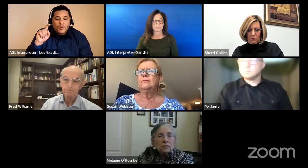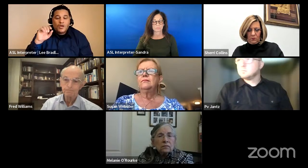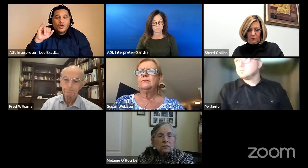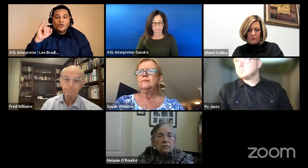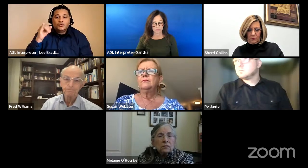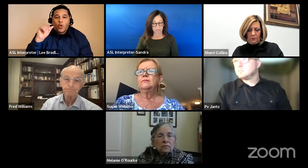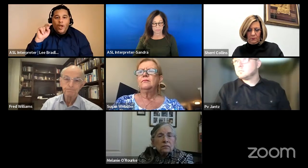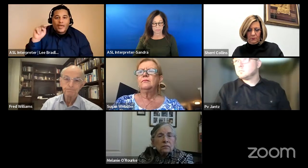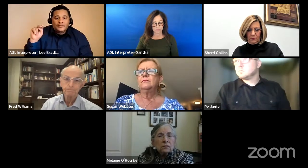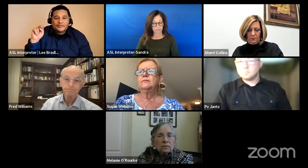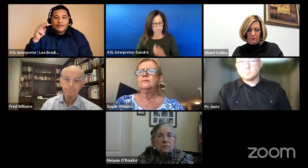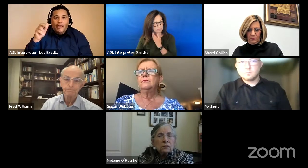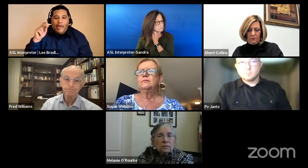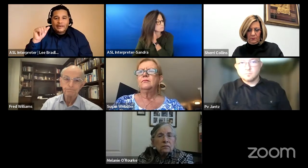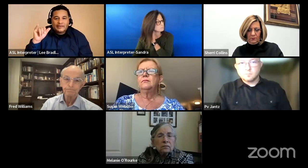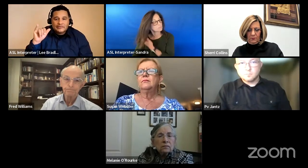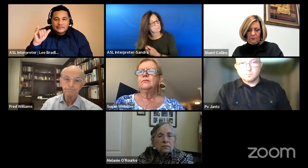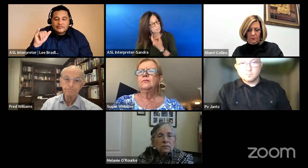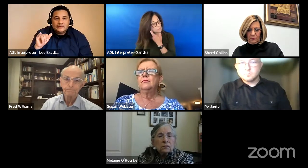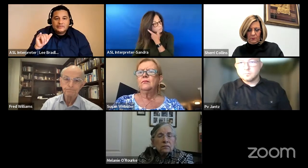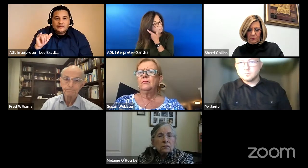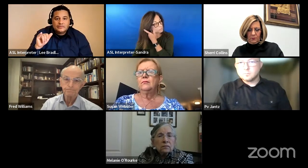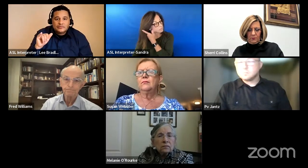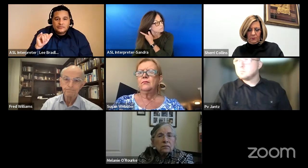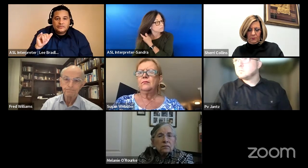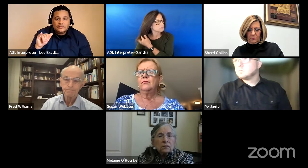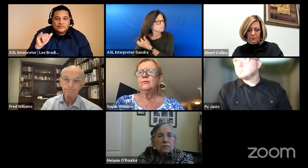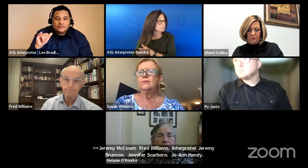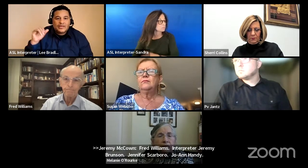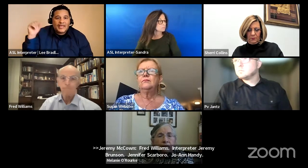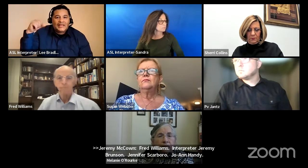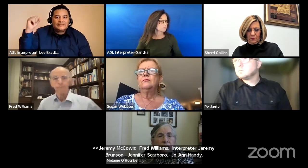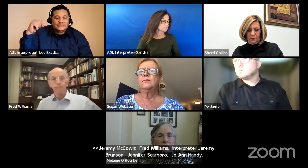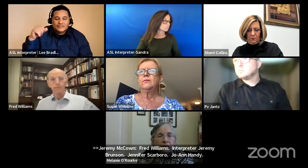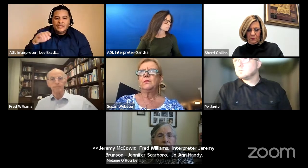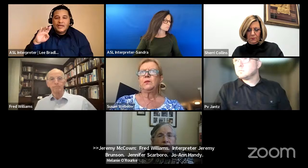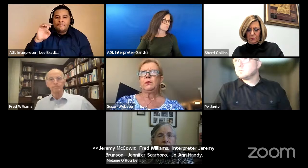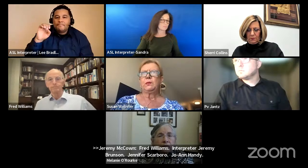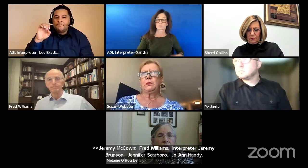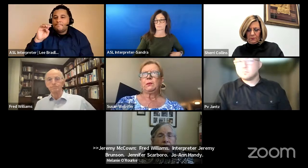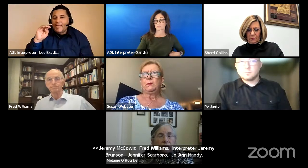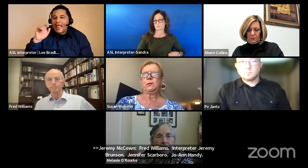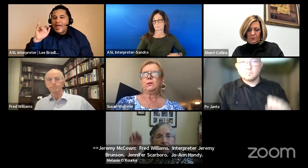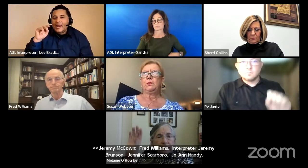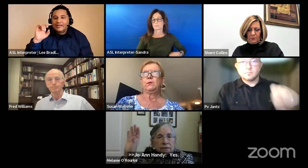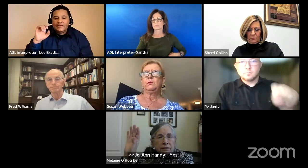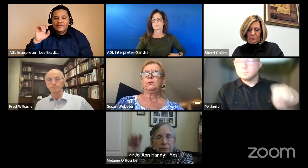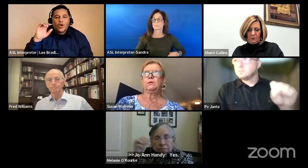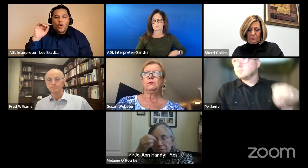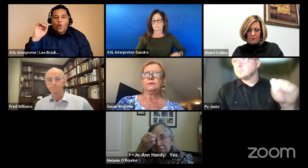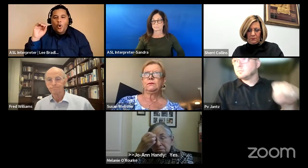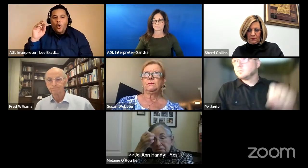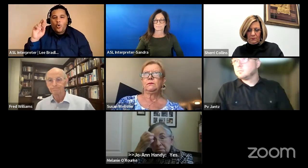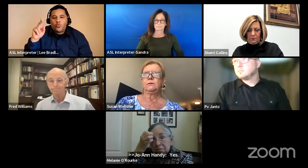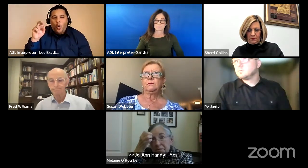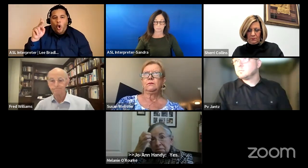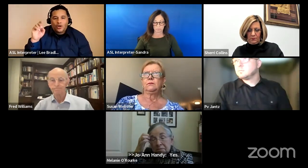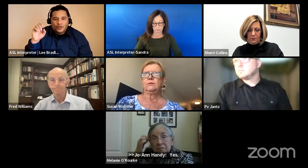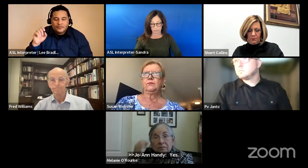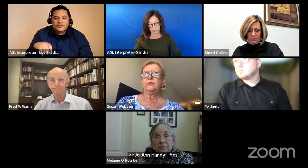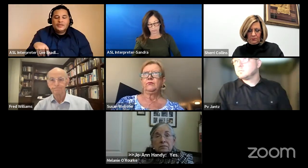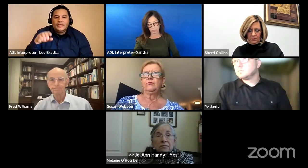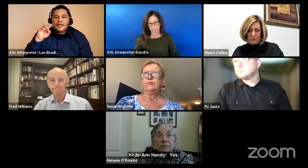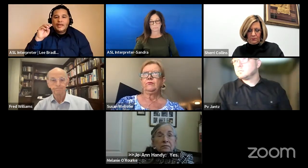Joanne Handy, Yes, Melanie O'Rourke,